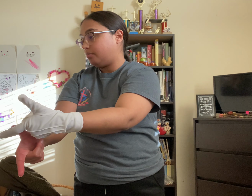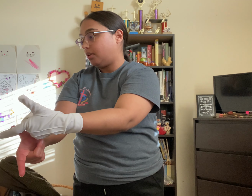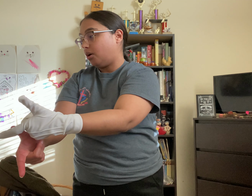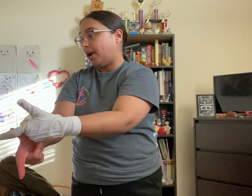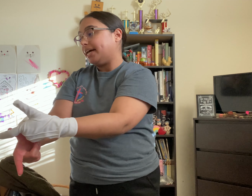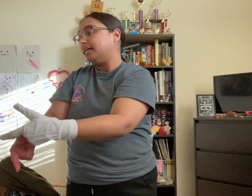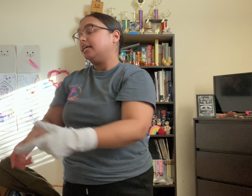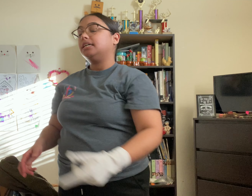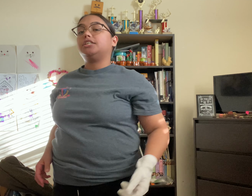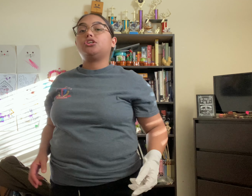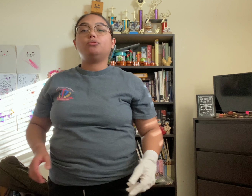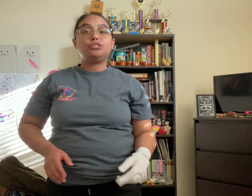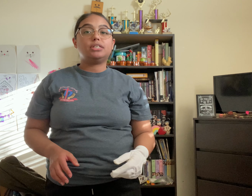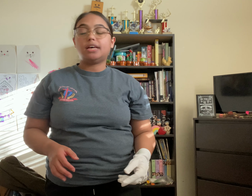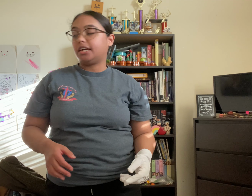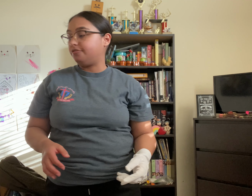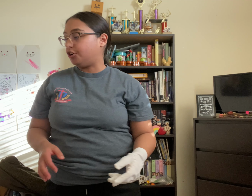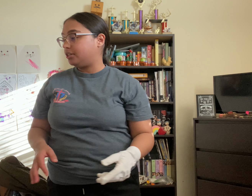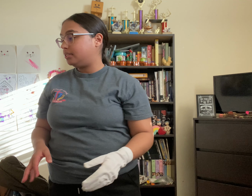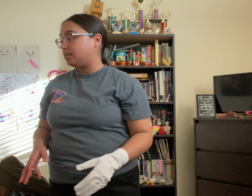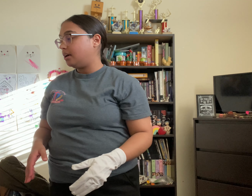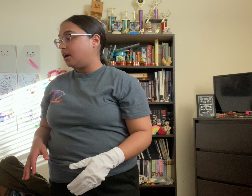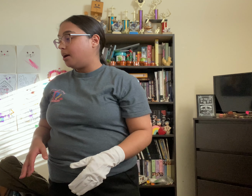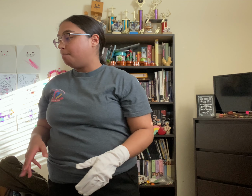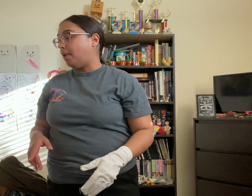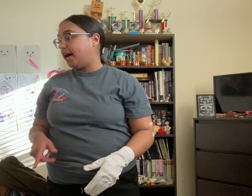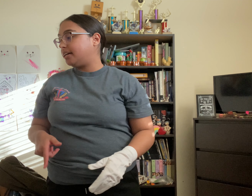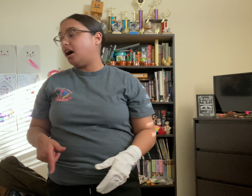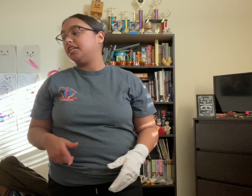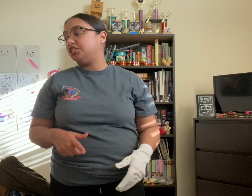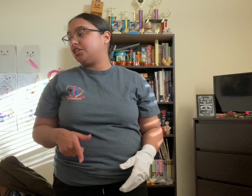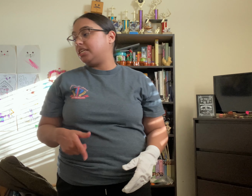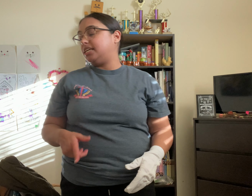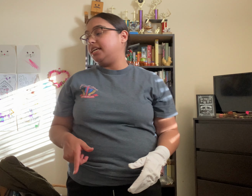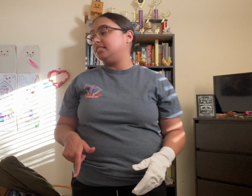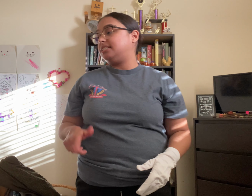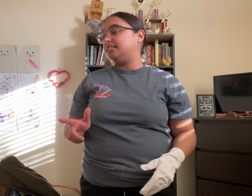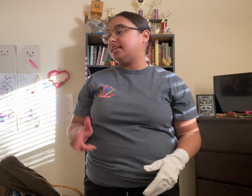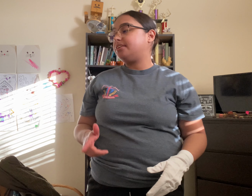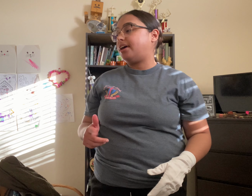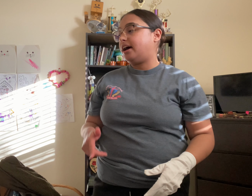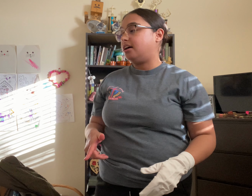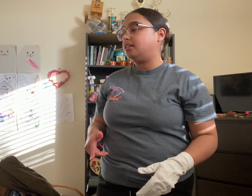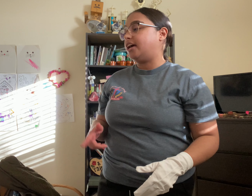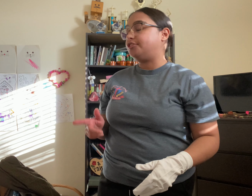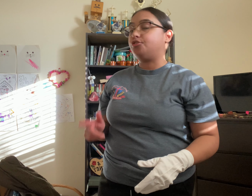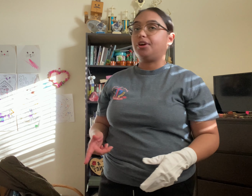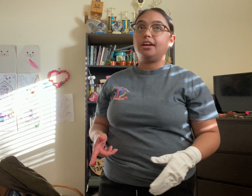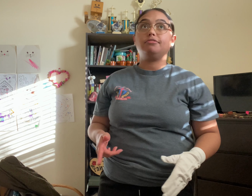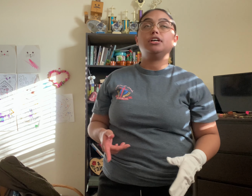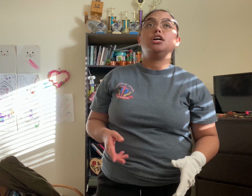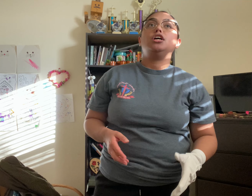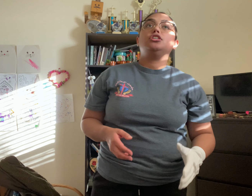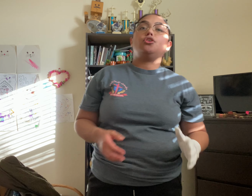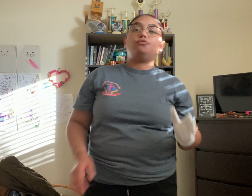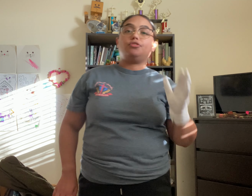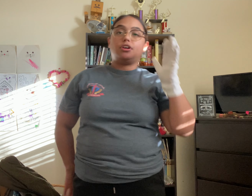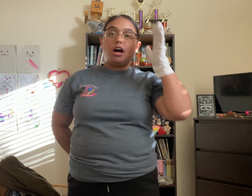All right, let's go to the second verse. My God took the keys to death, hell, and the grave. So for God,